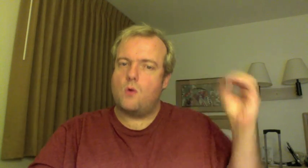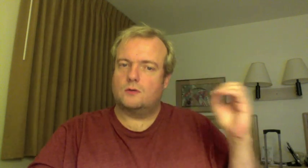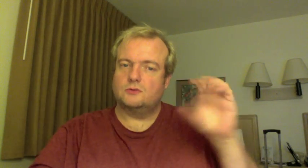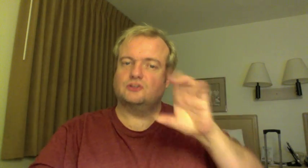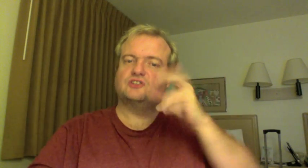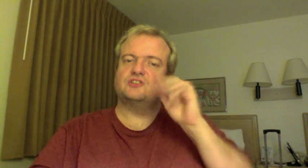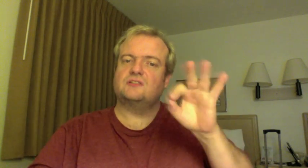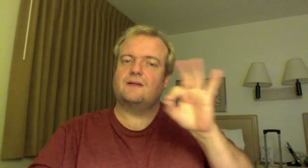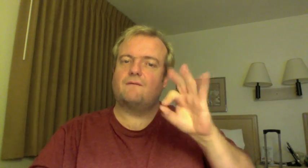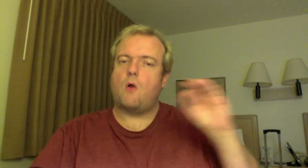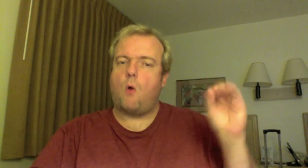800-368-0342.